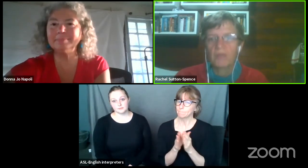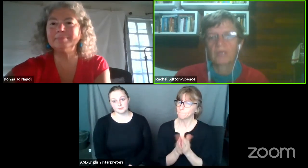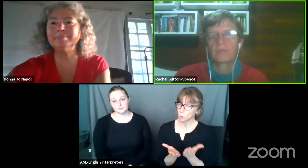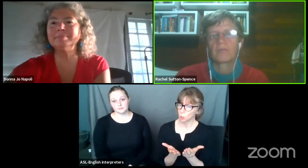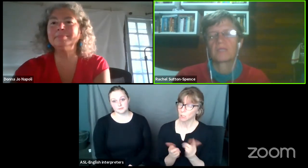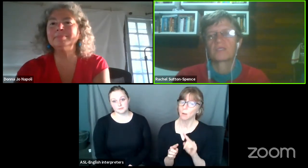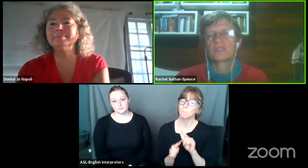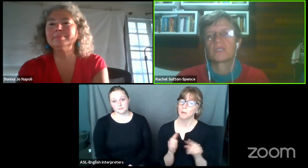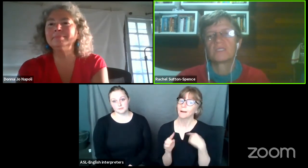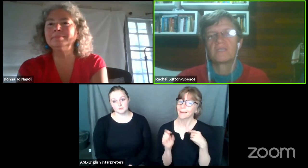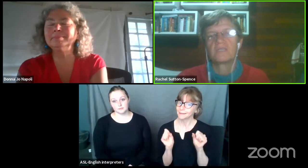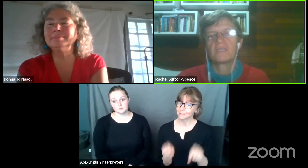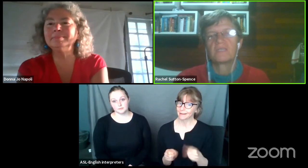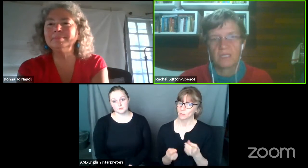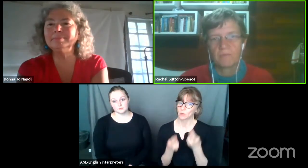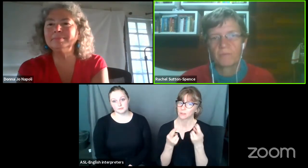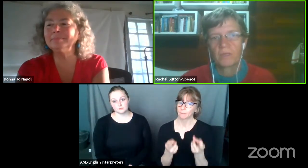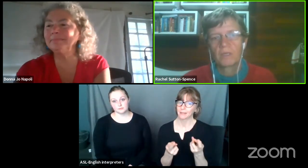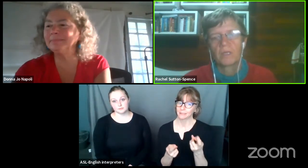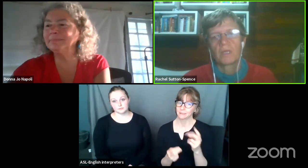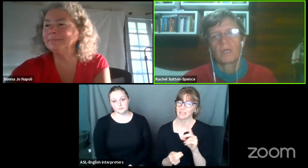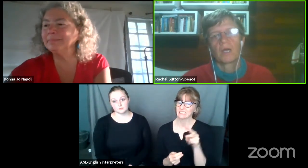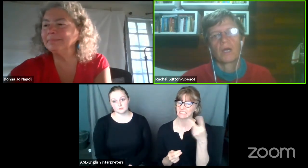strongly recommend a DVD